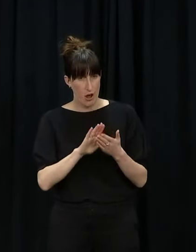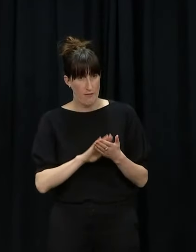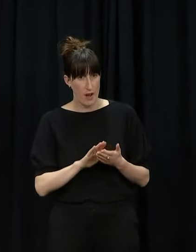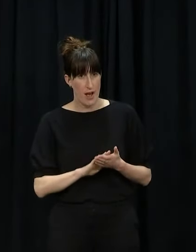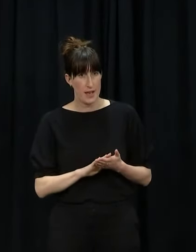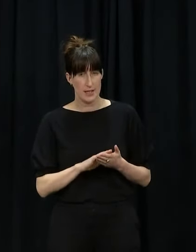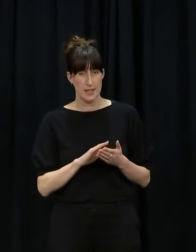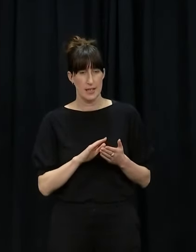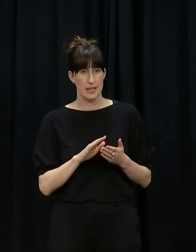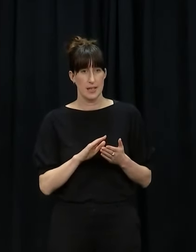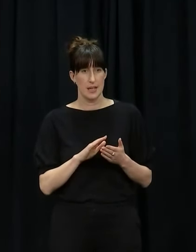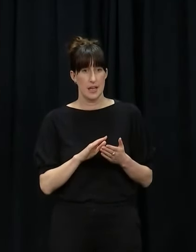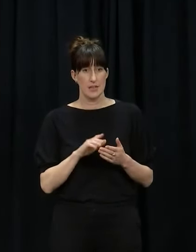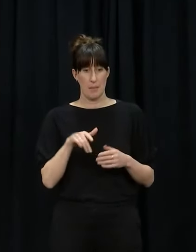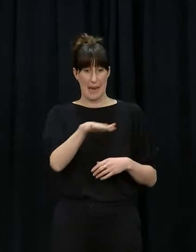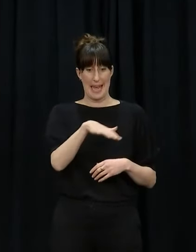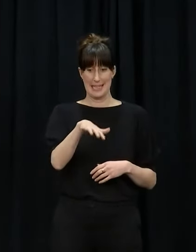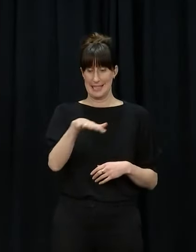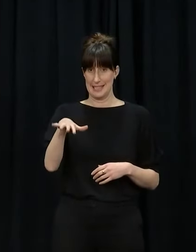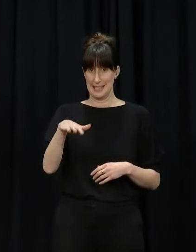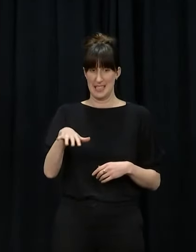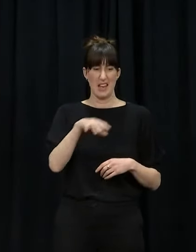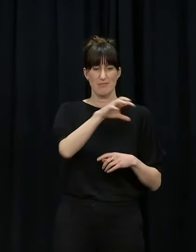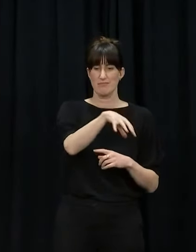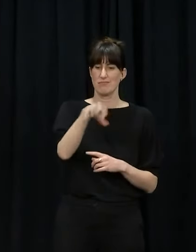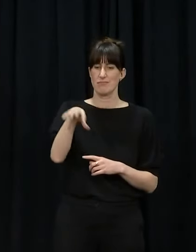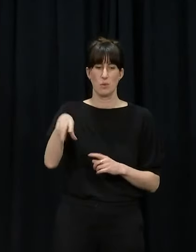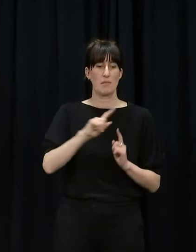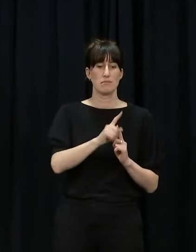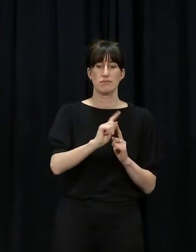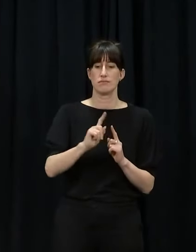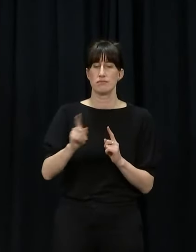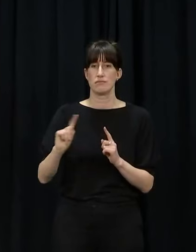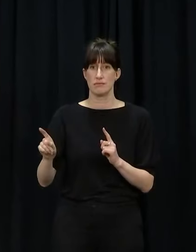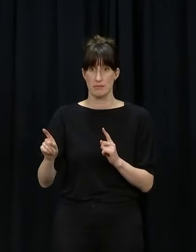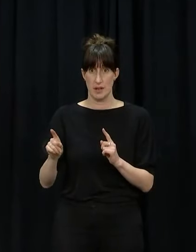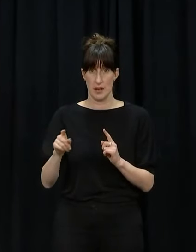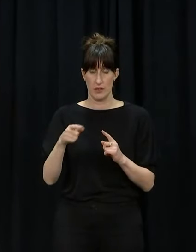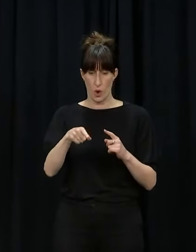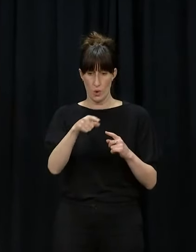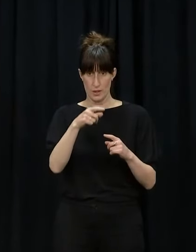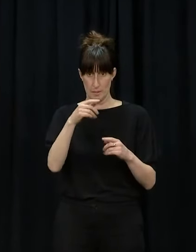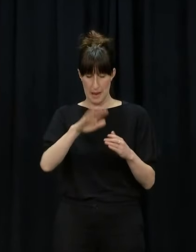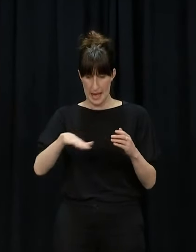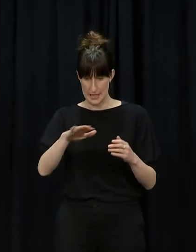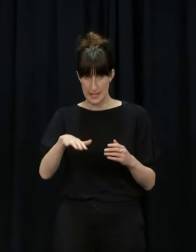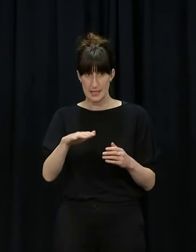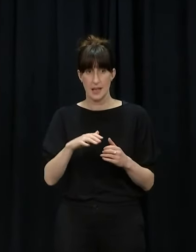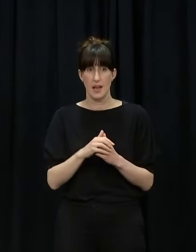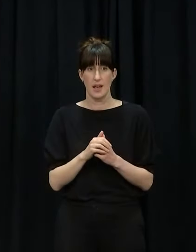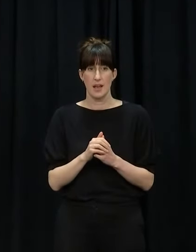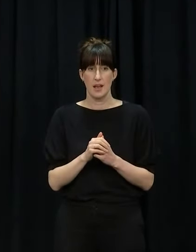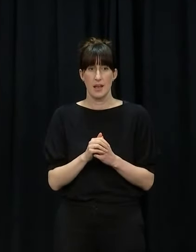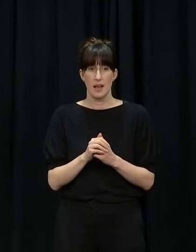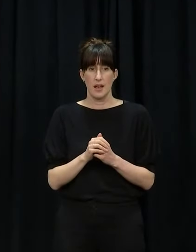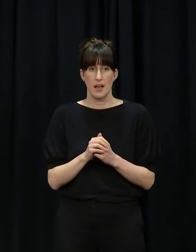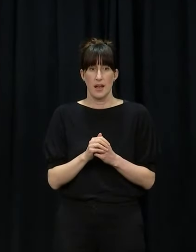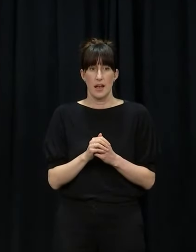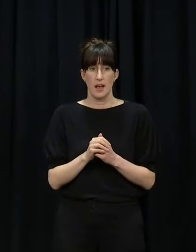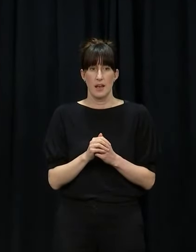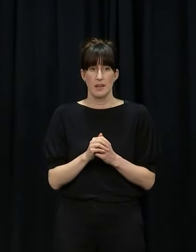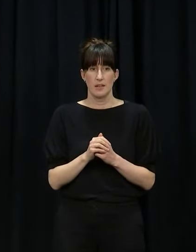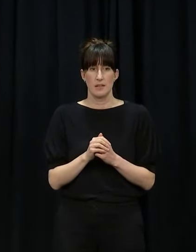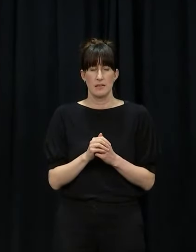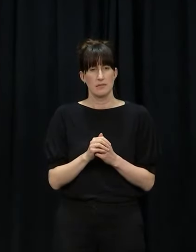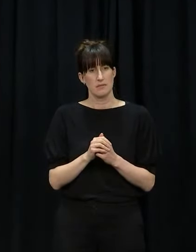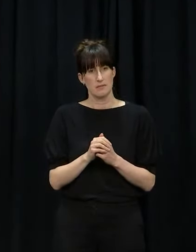that had people quite worried this morning, are they essentially people who have reported having maybe cold-like symptoms around that period, but